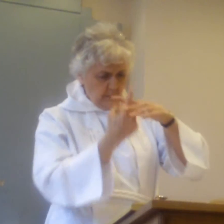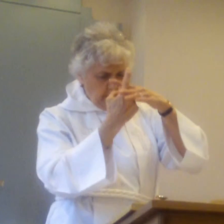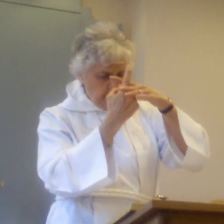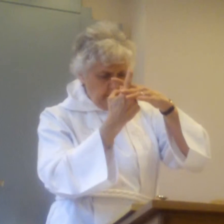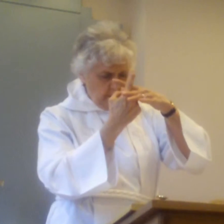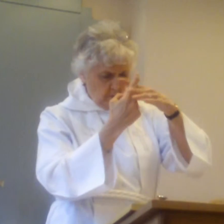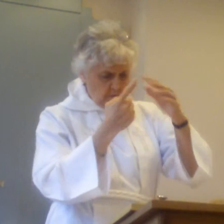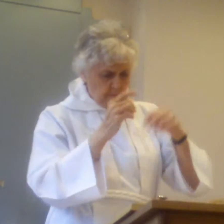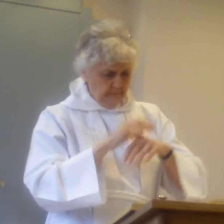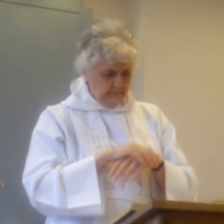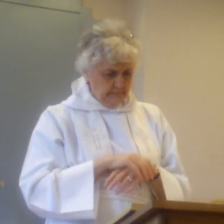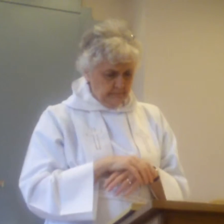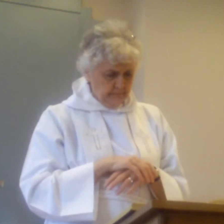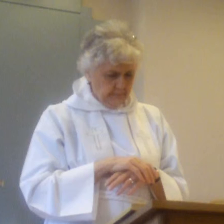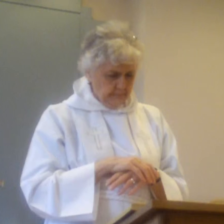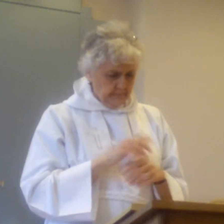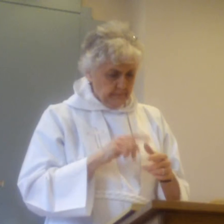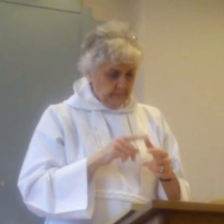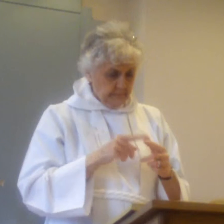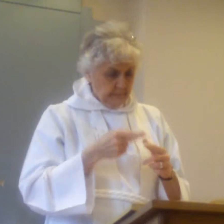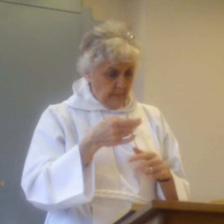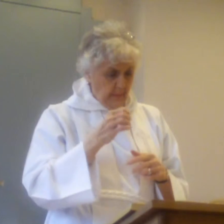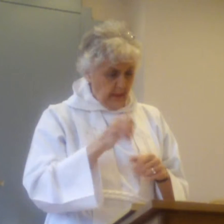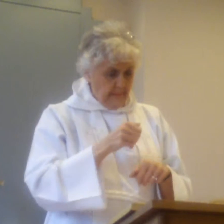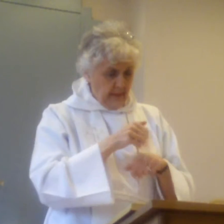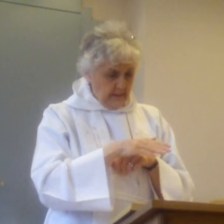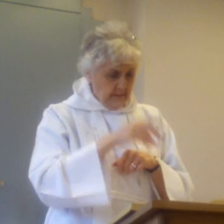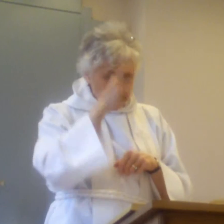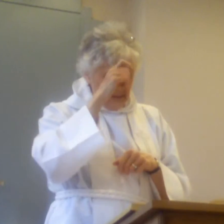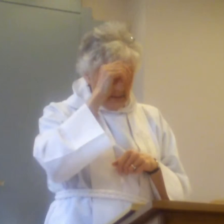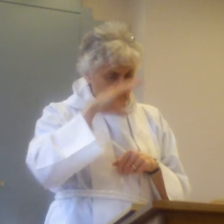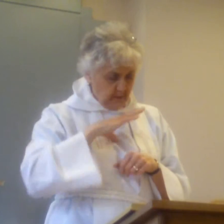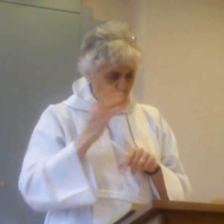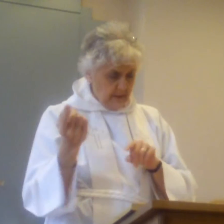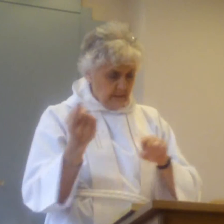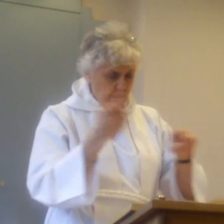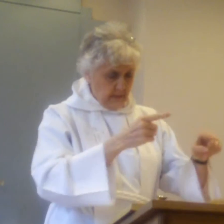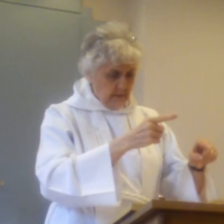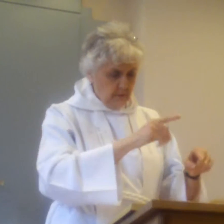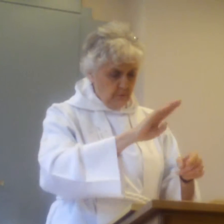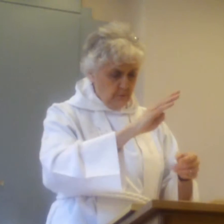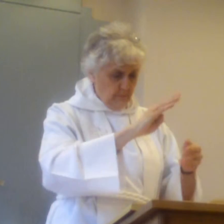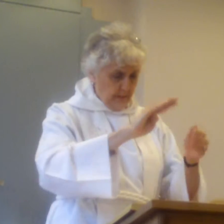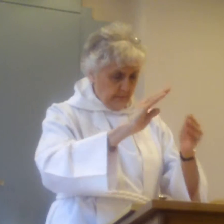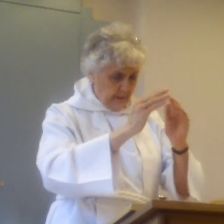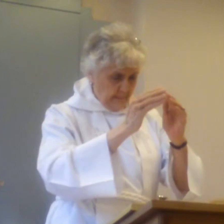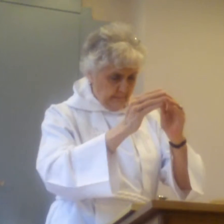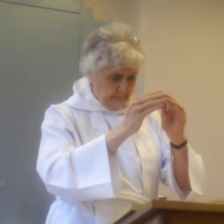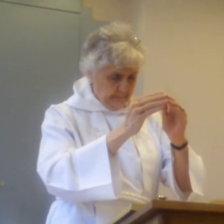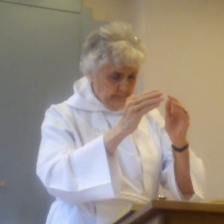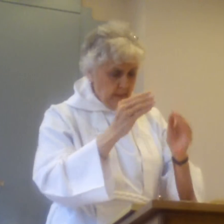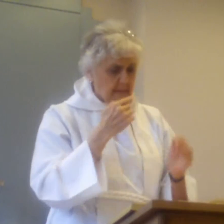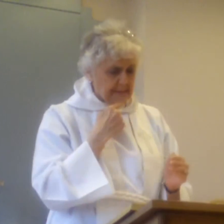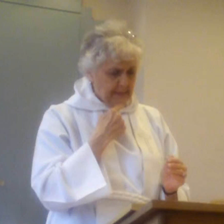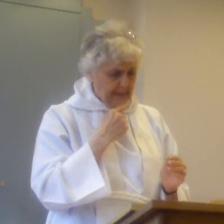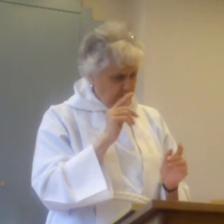appeared. And then sent the wise man to Bethlehem, saying,